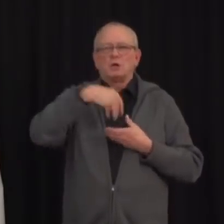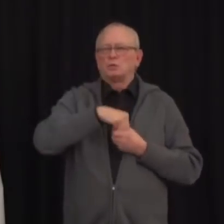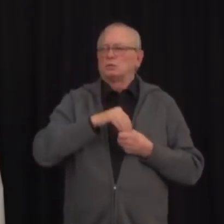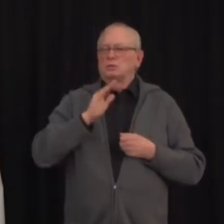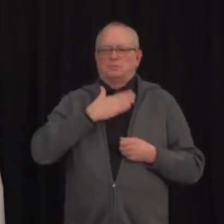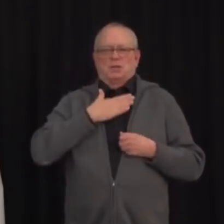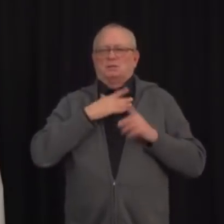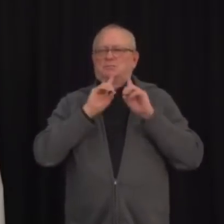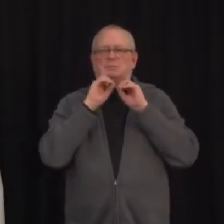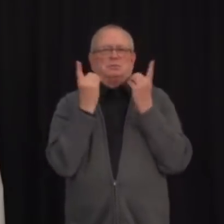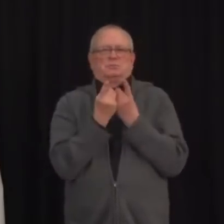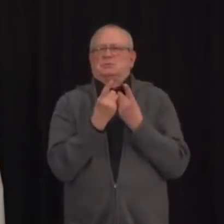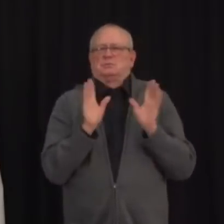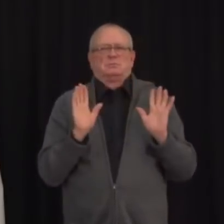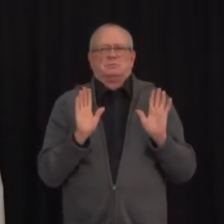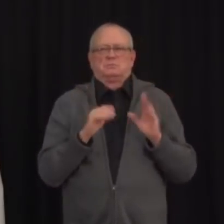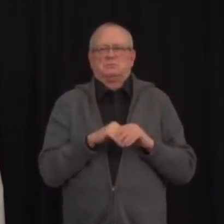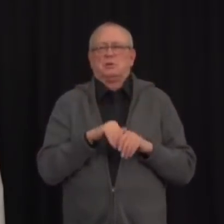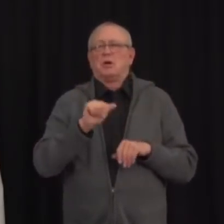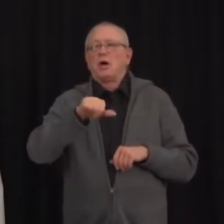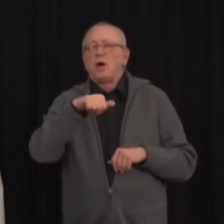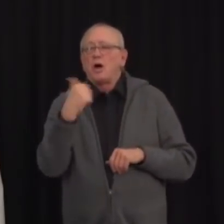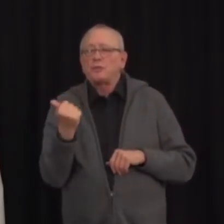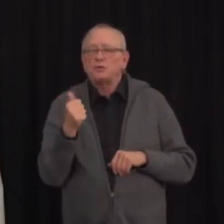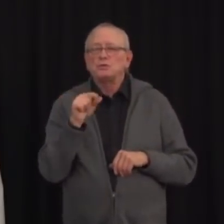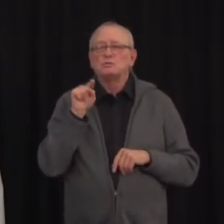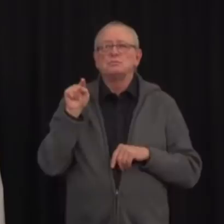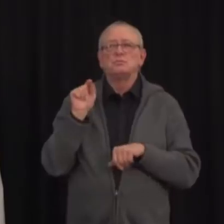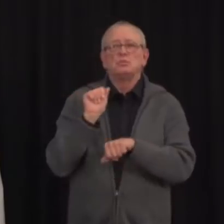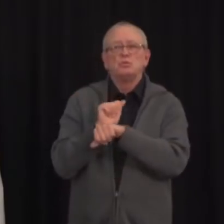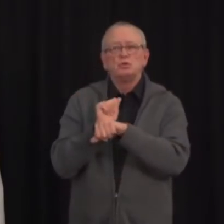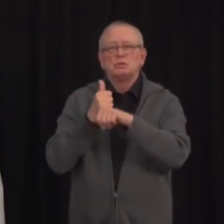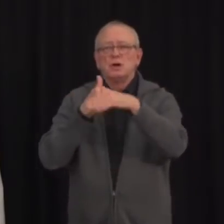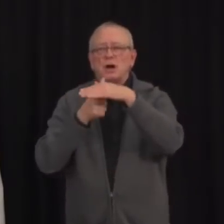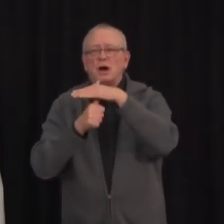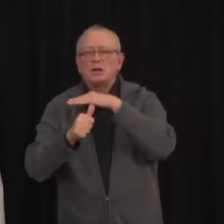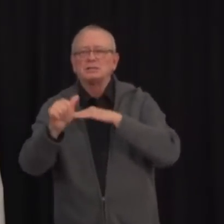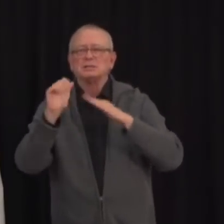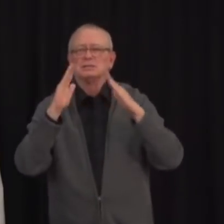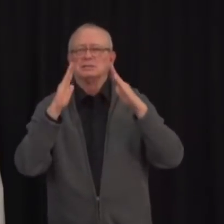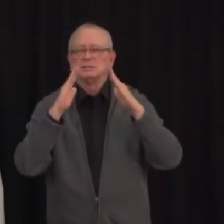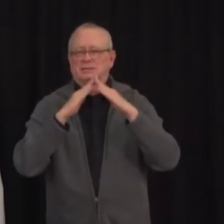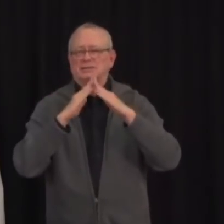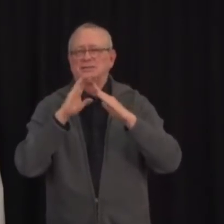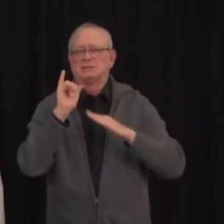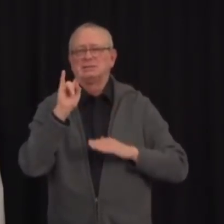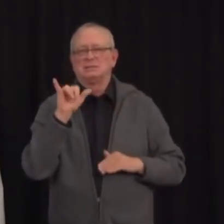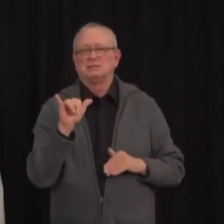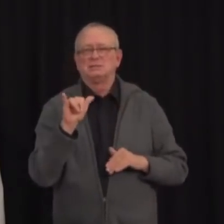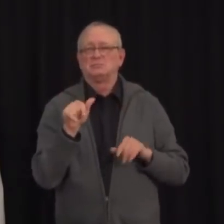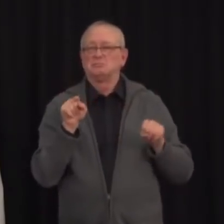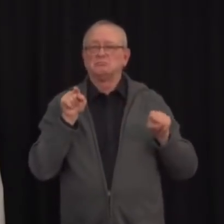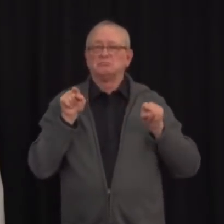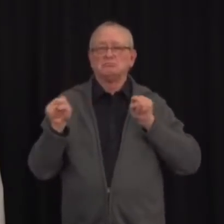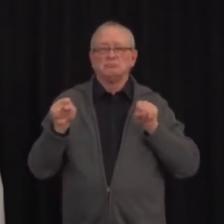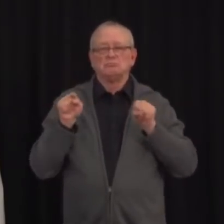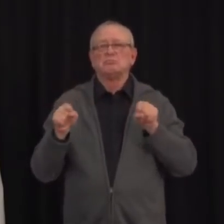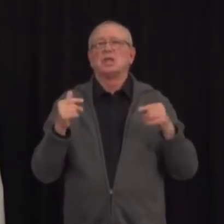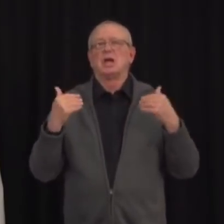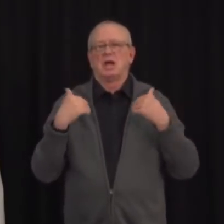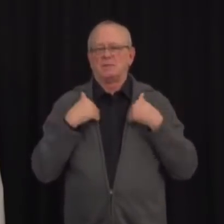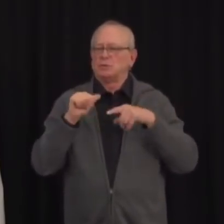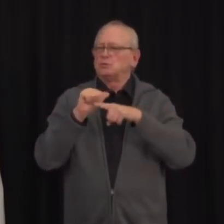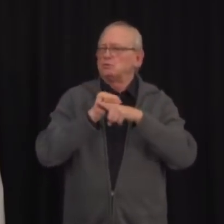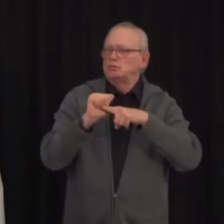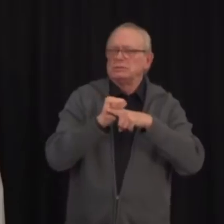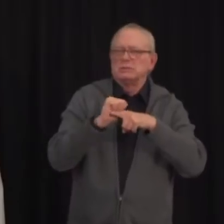by municipalities across Alberta. Both already have the training and experience necessary to